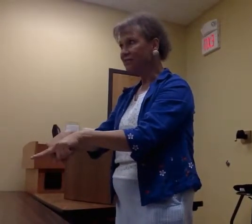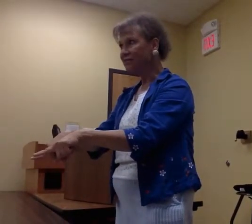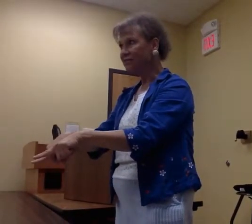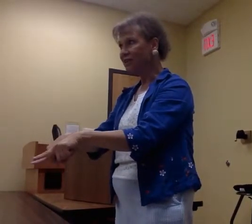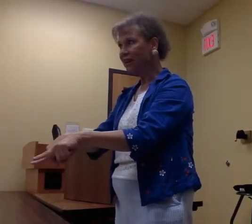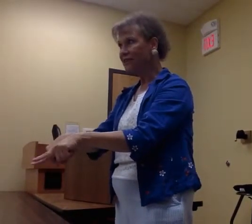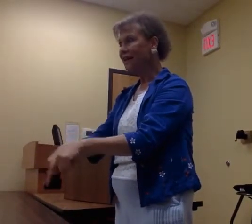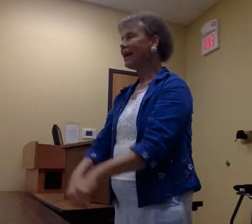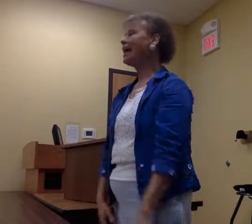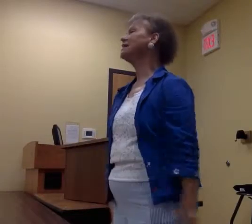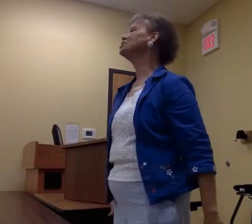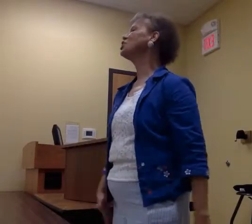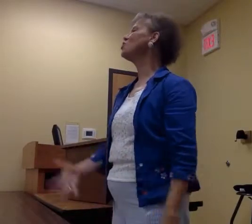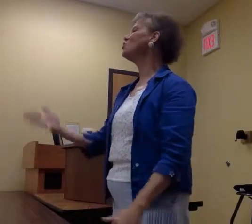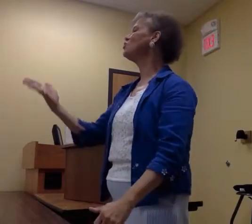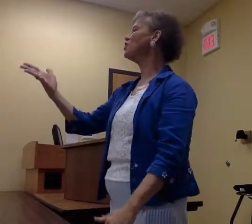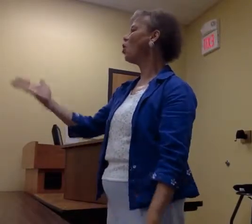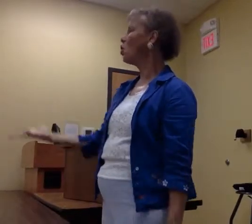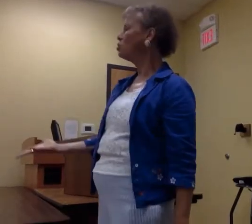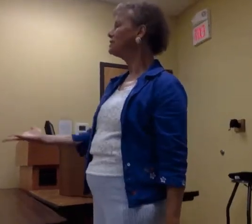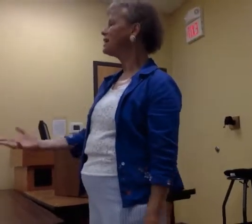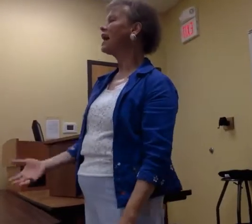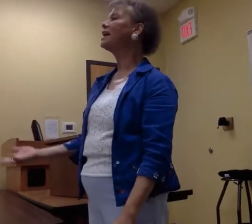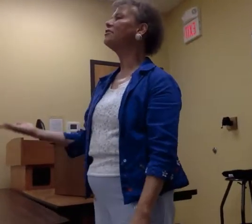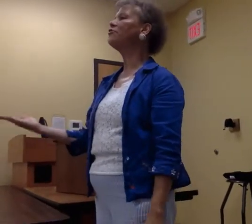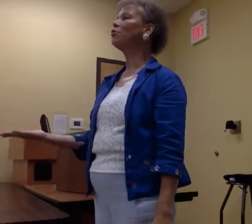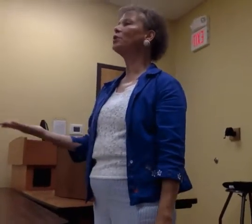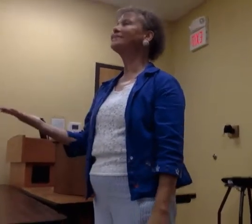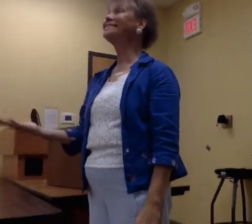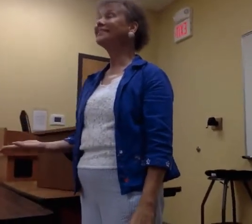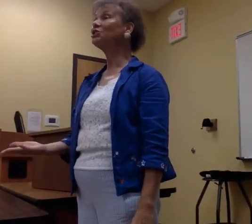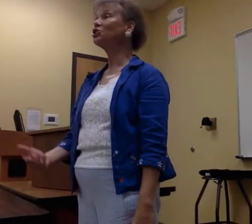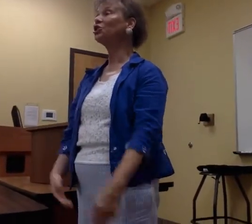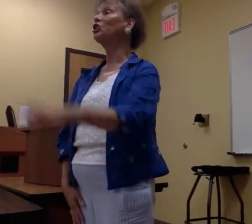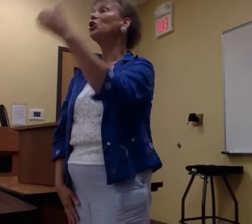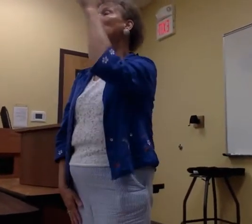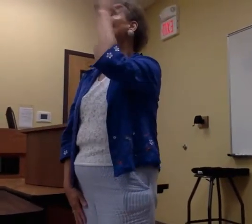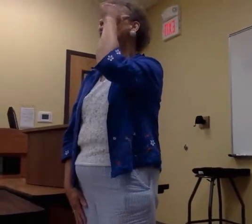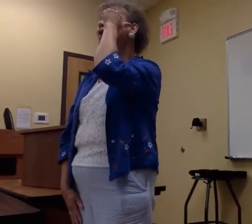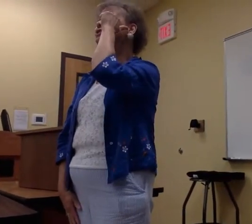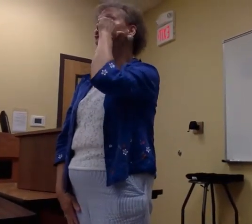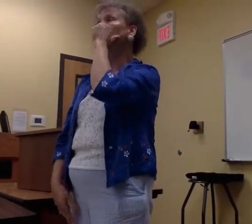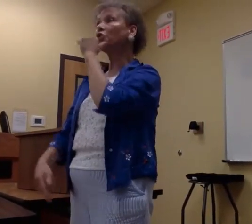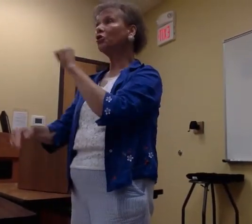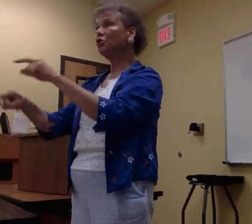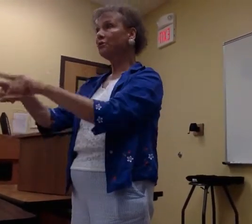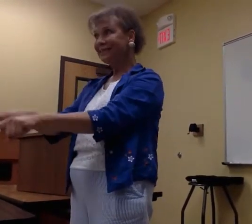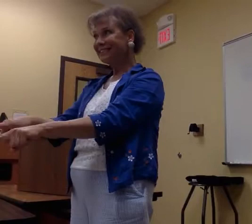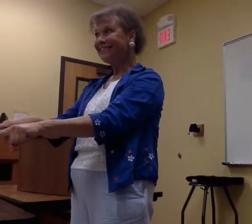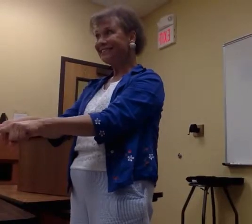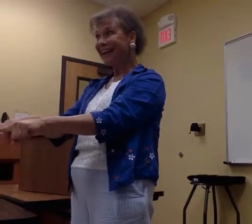so the old sign for sister was girl, same